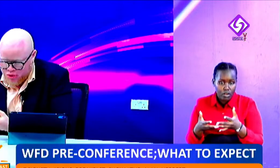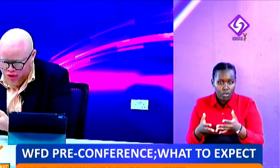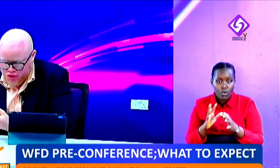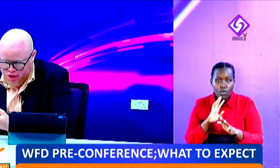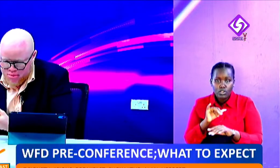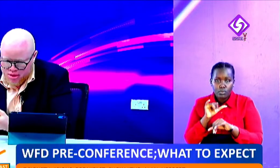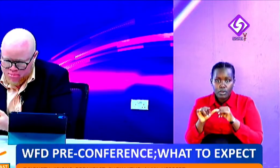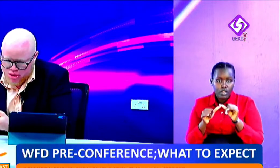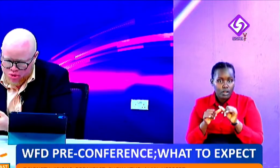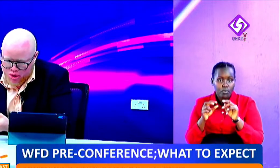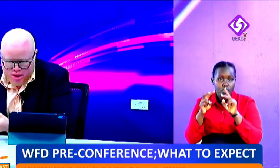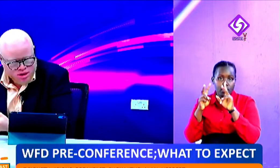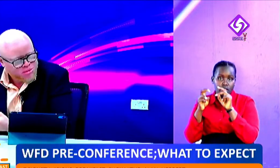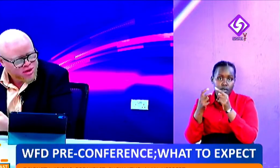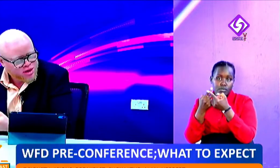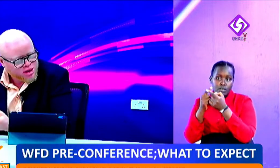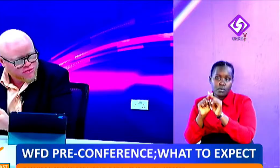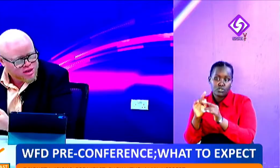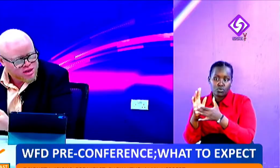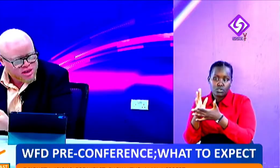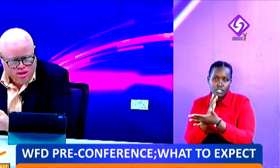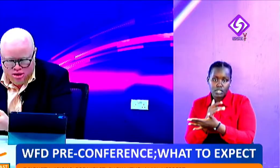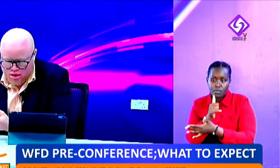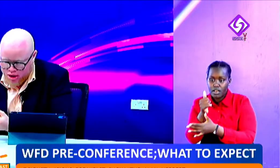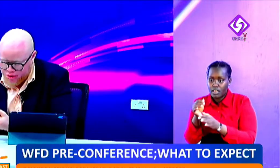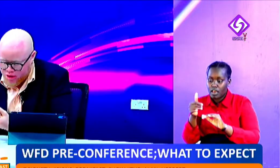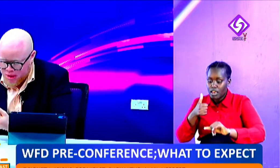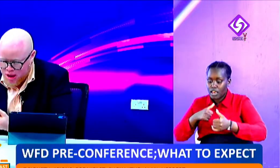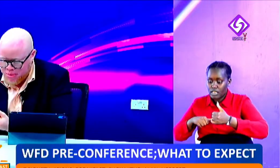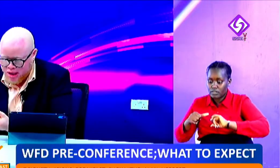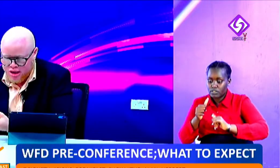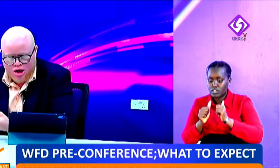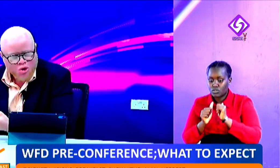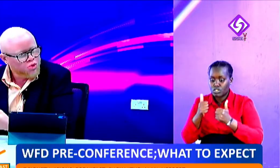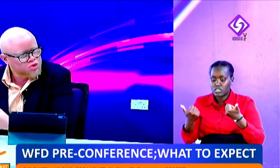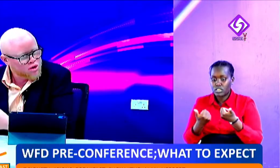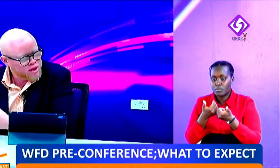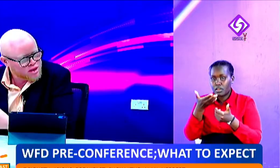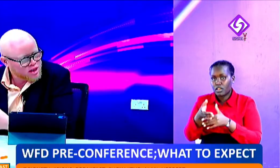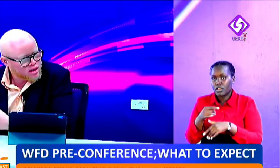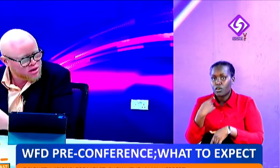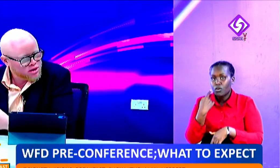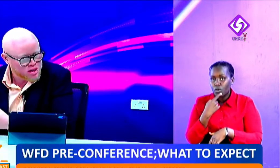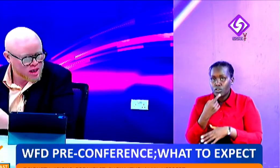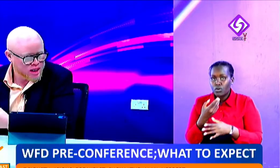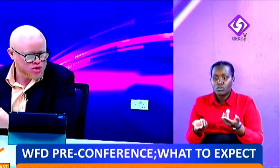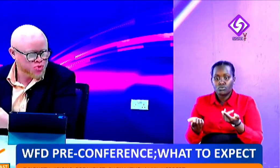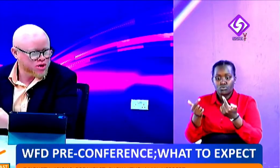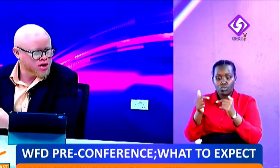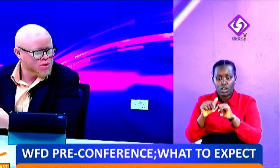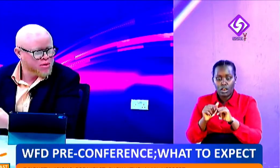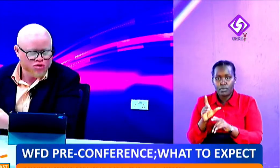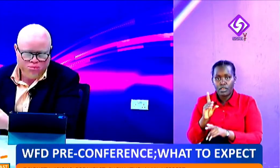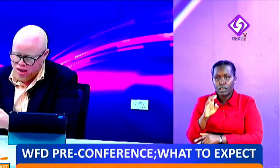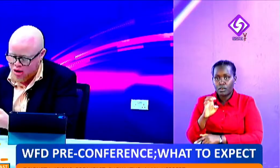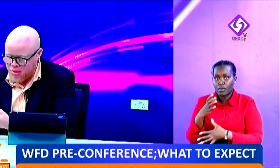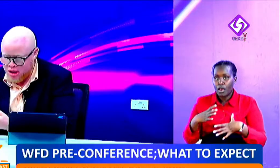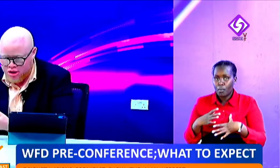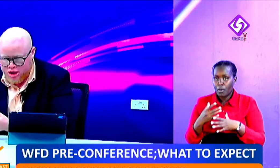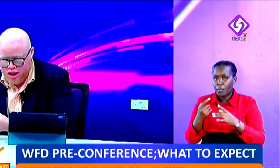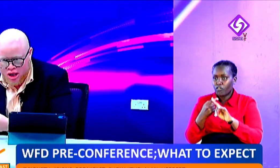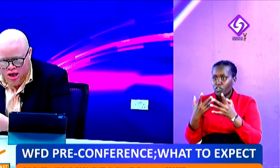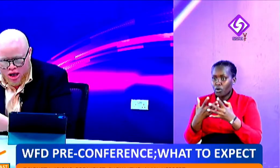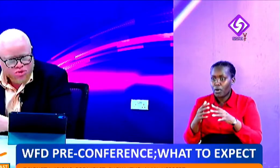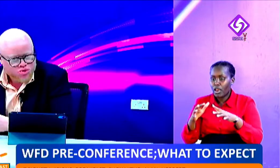spoken about the themes, but what are some of the other activities that are going to be happening? Who is going to be attending? The delegates, where are they coming from, and how